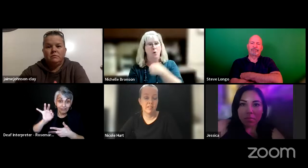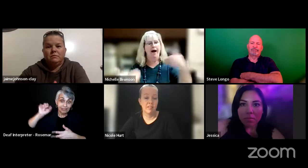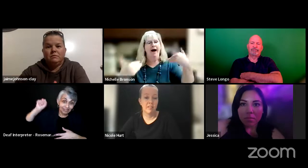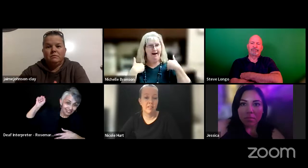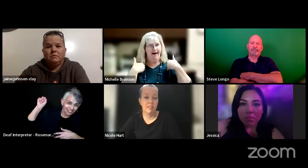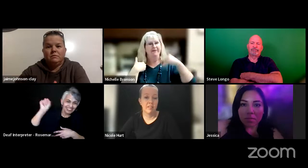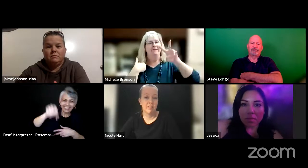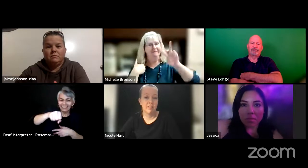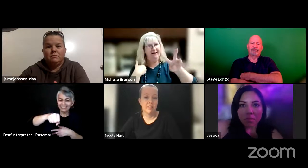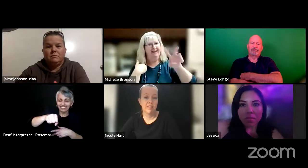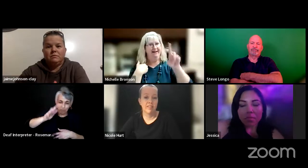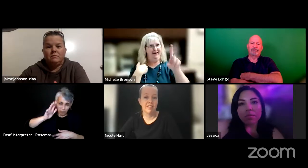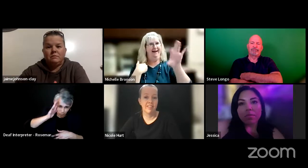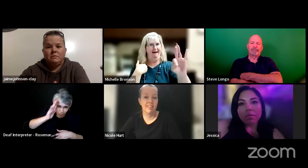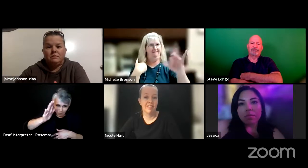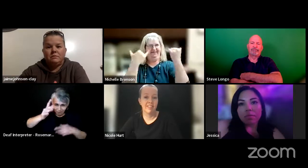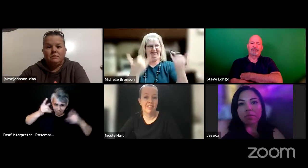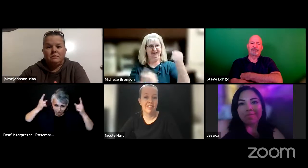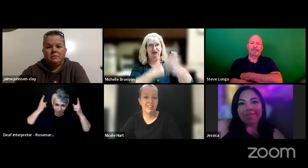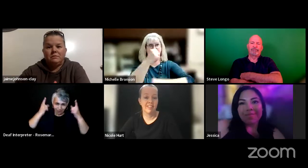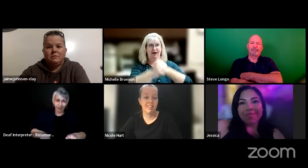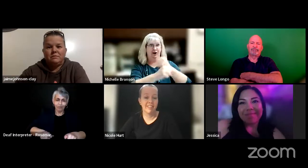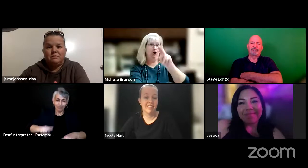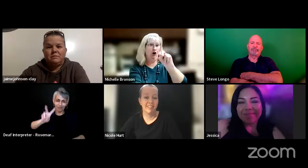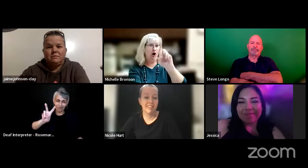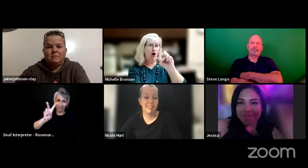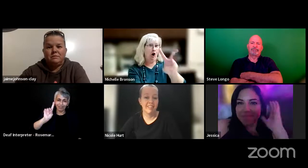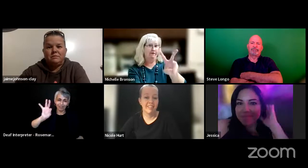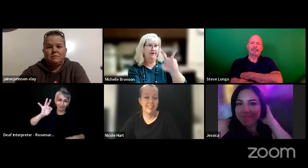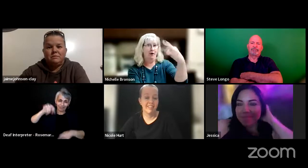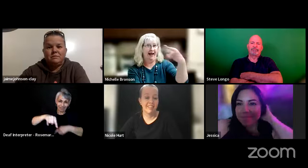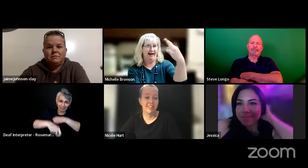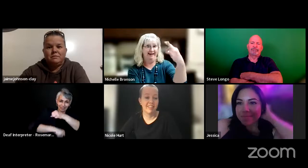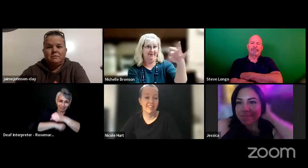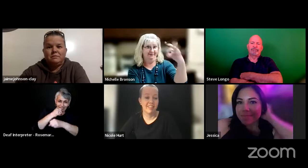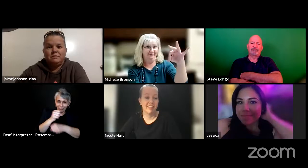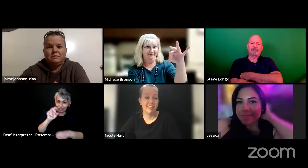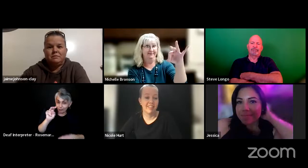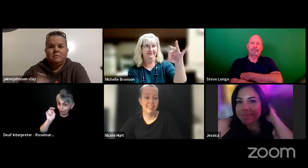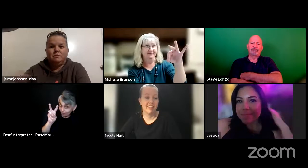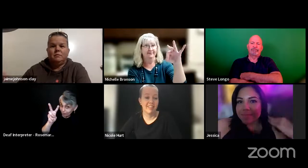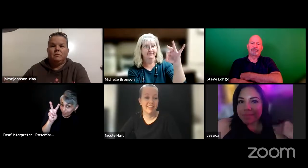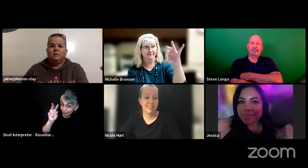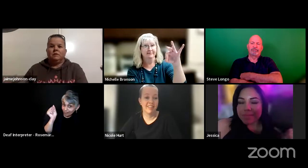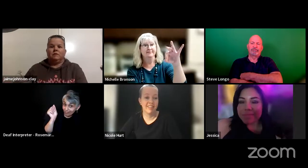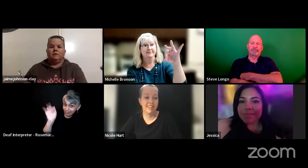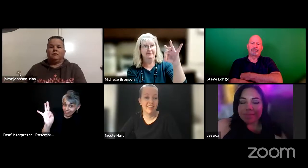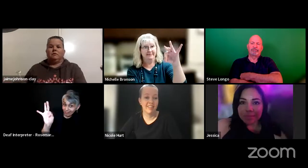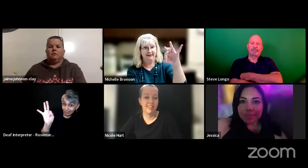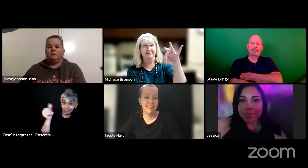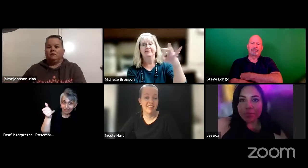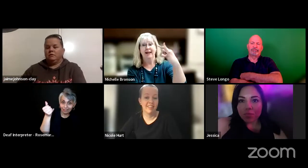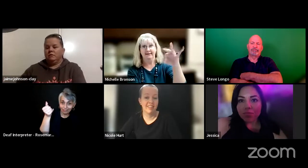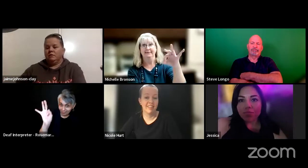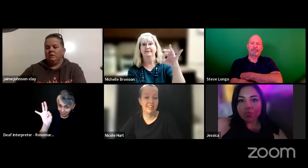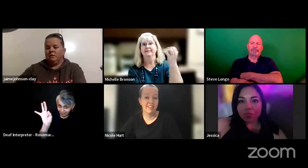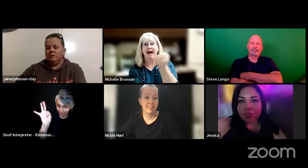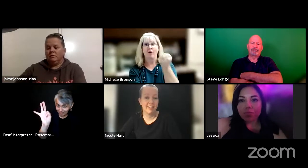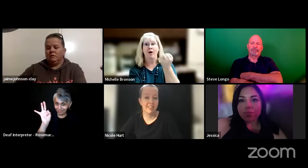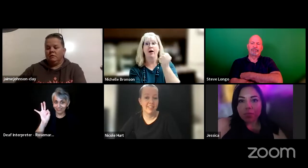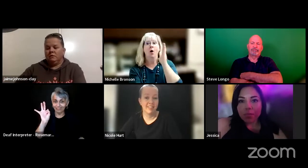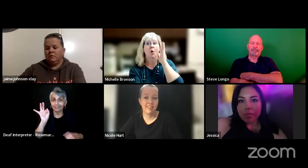Deaf Festival is a yes. We will have VDF this year. It'll be November 19th.